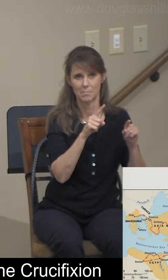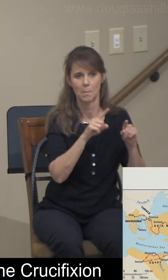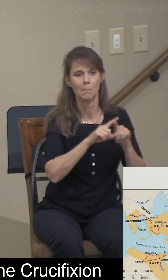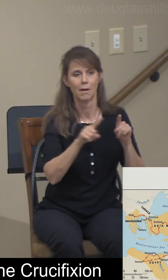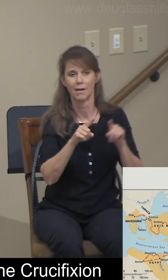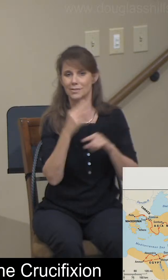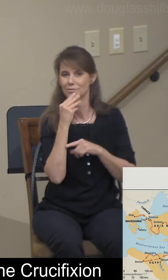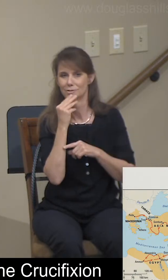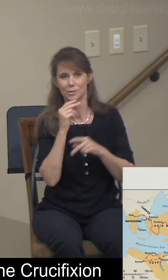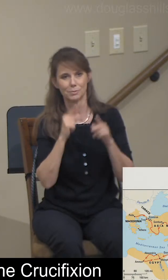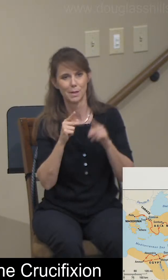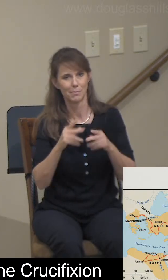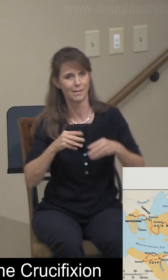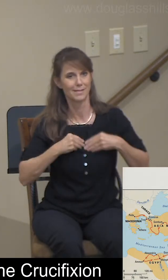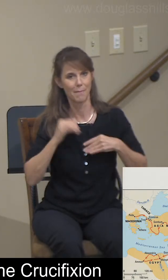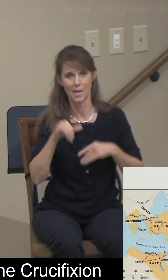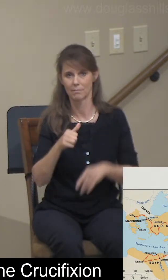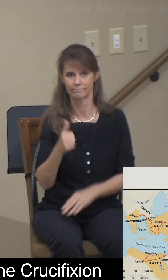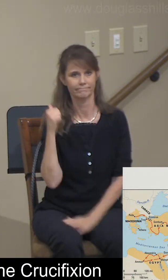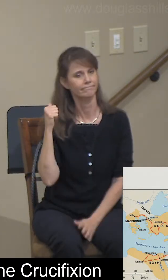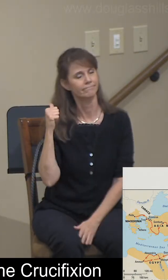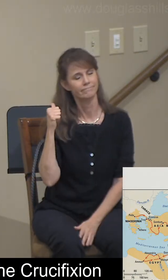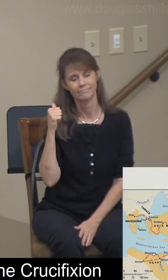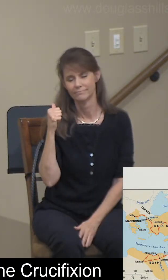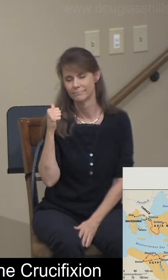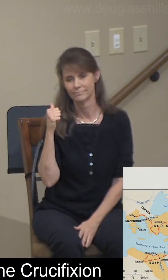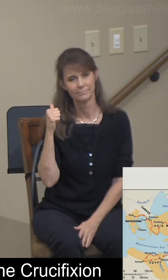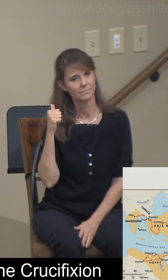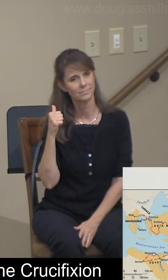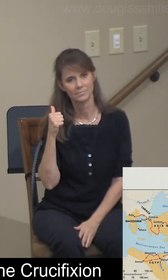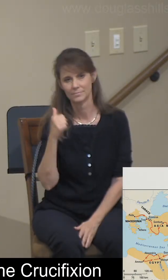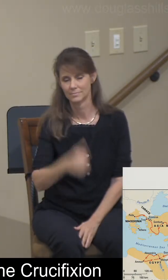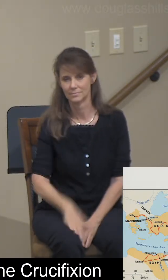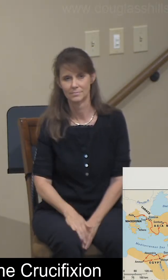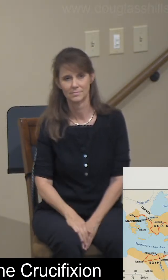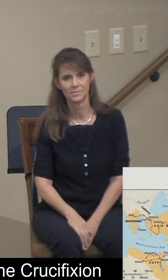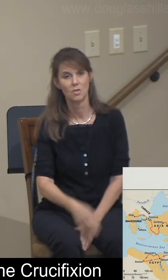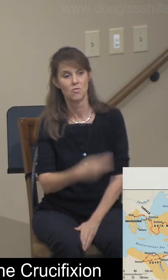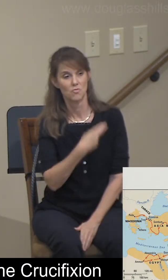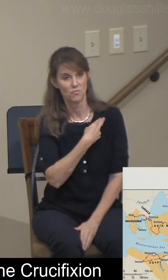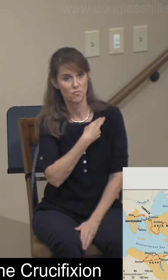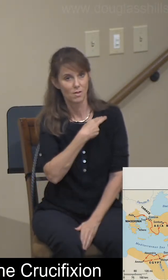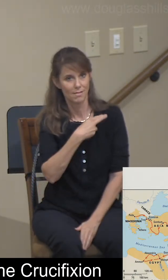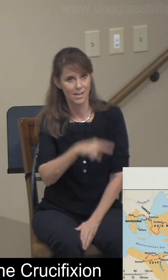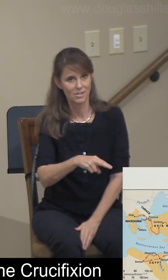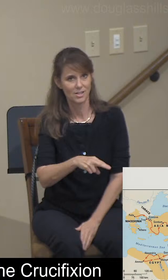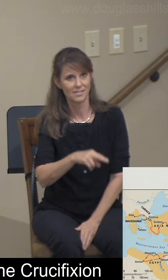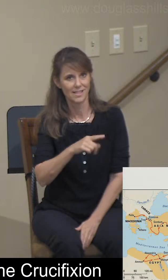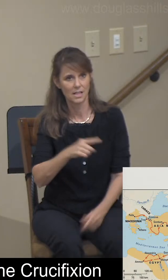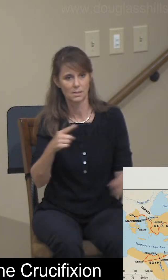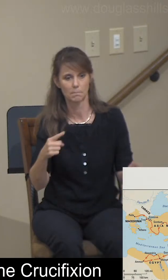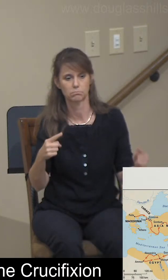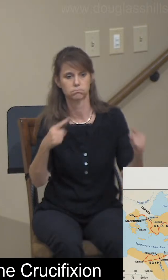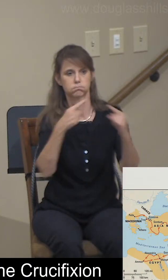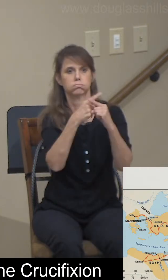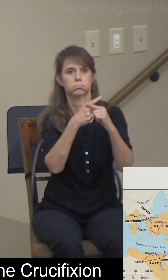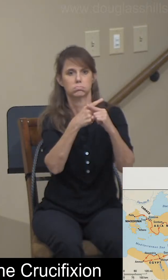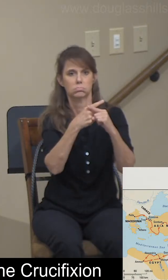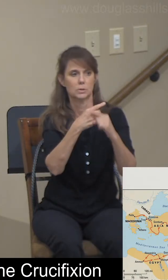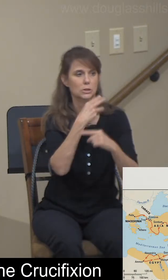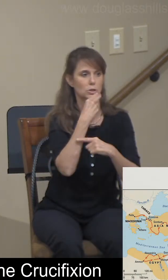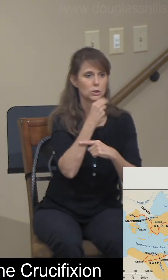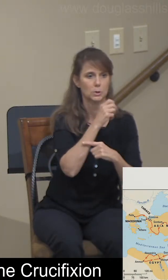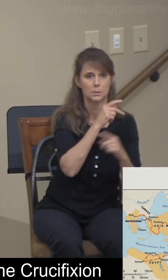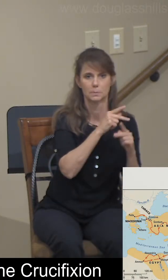Jews. Religious syncretism becomes one of the most contentious parts of the anti-Hellenistic structure or